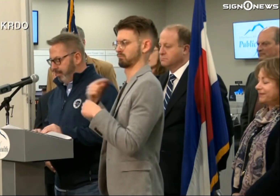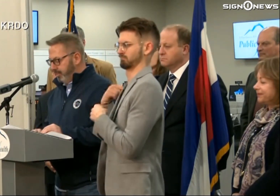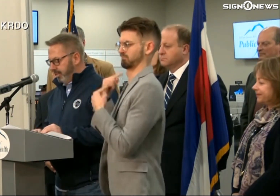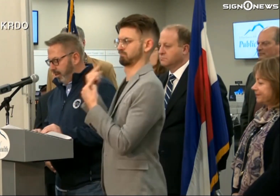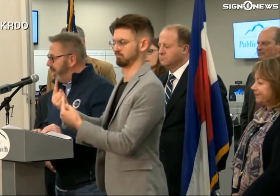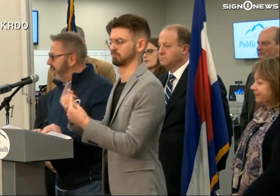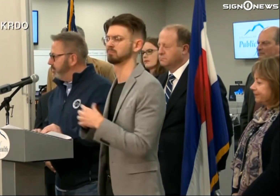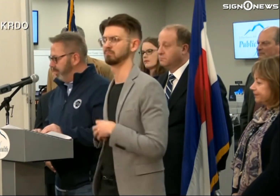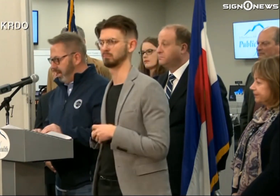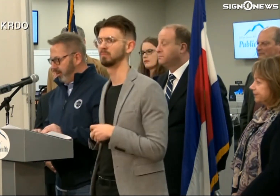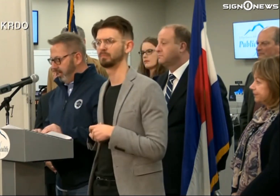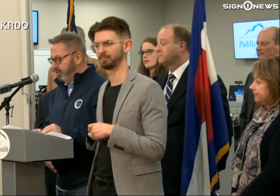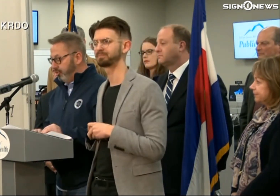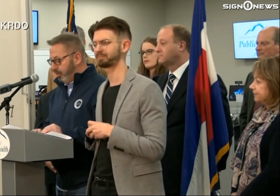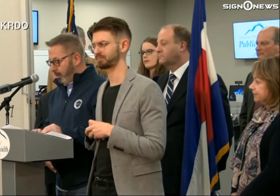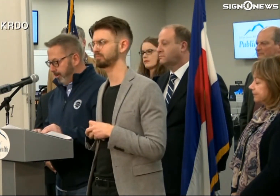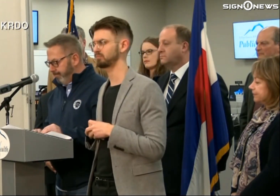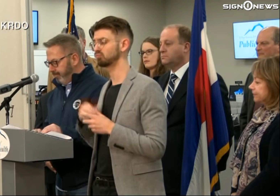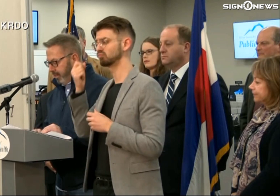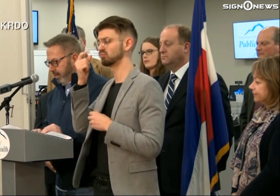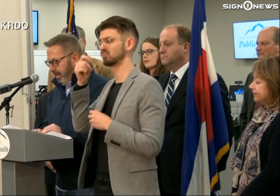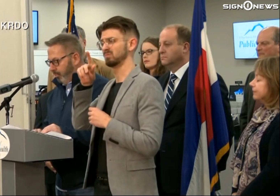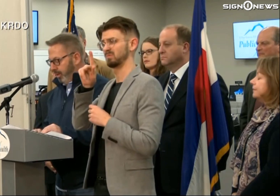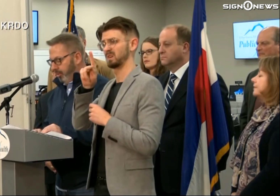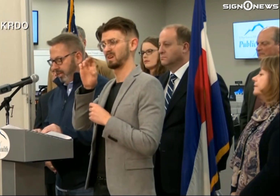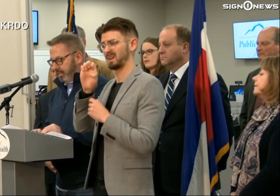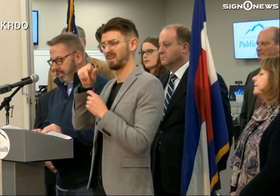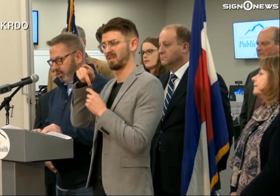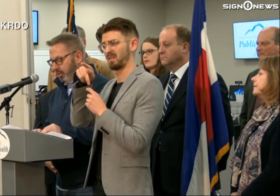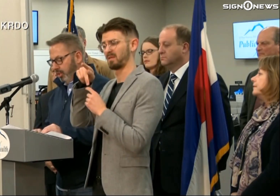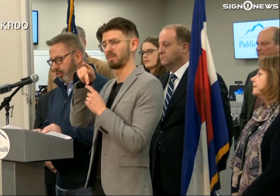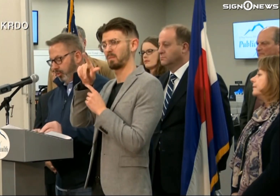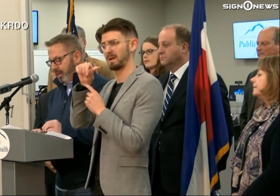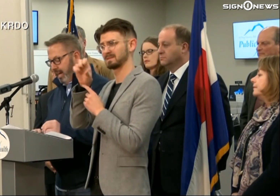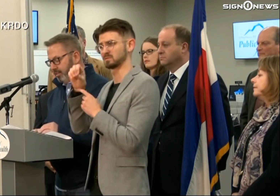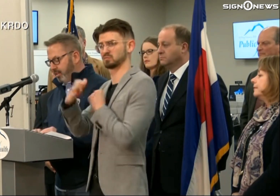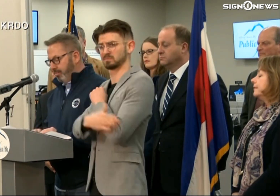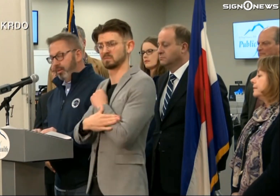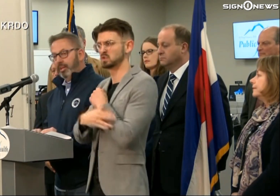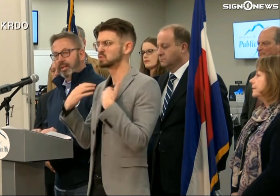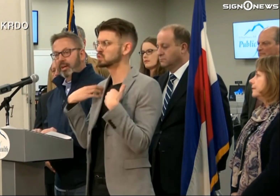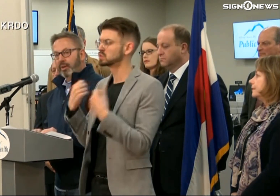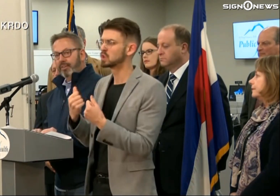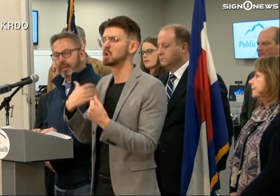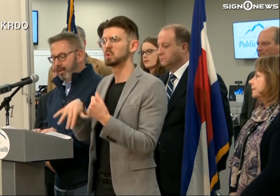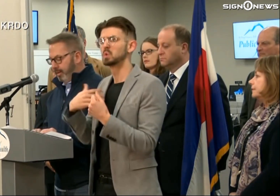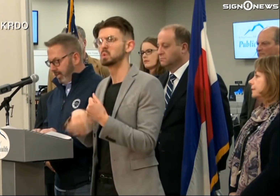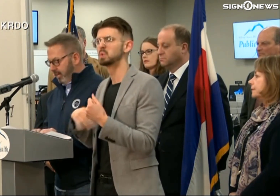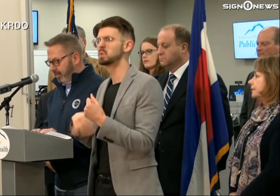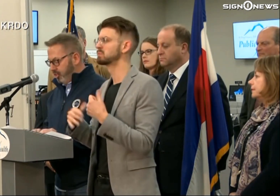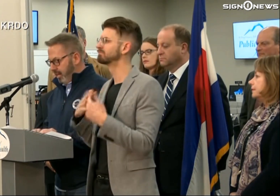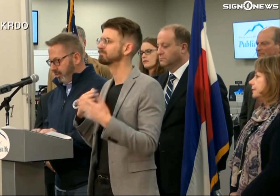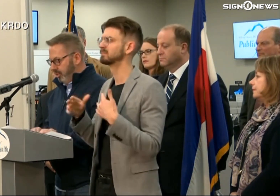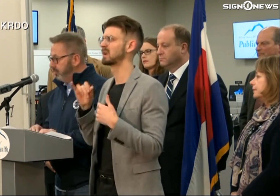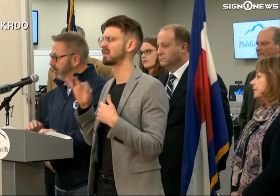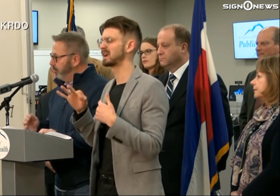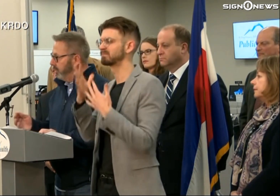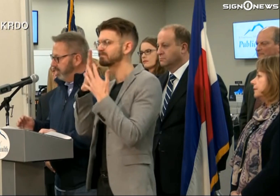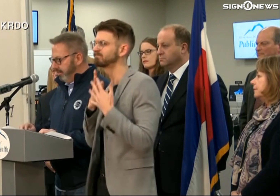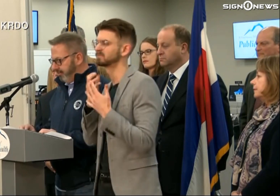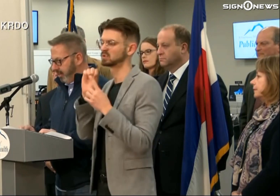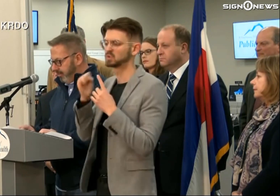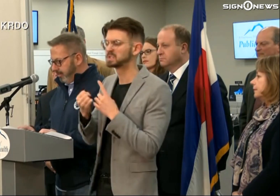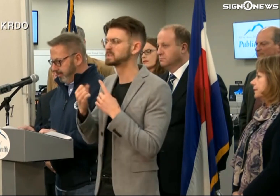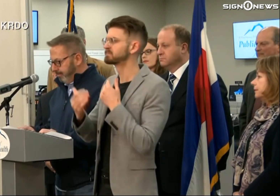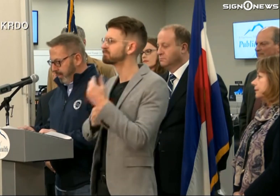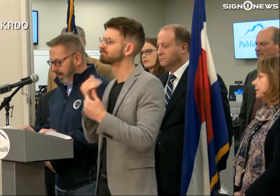difficult times, El Paso County is strong, and we will continue to unite as a community to overcome any of the challenges that we